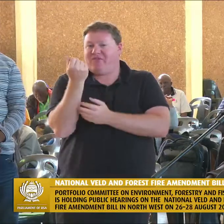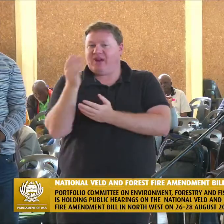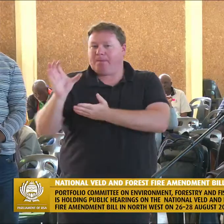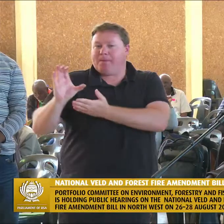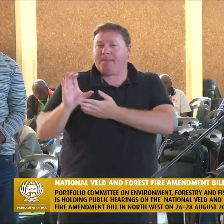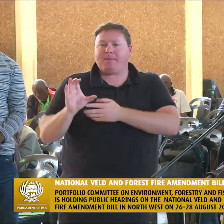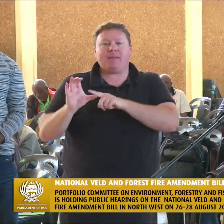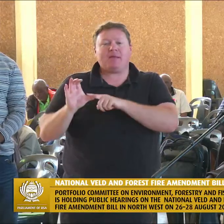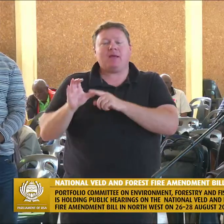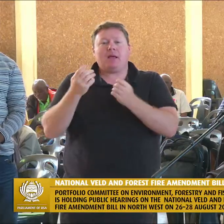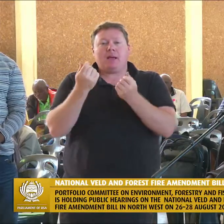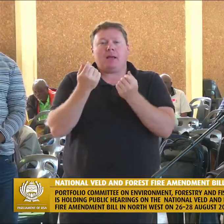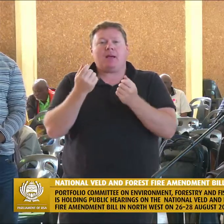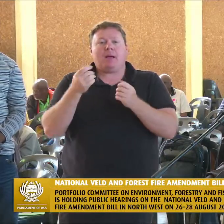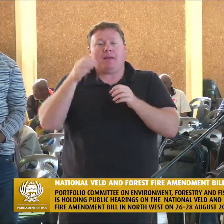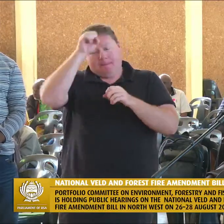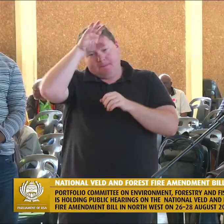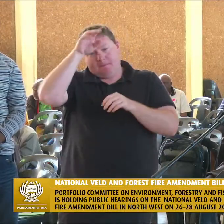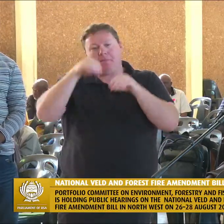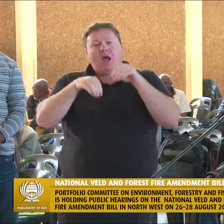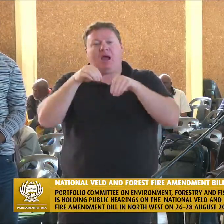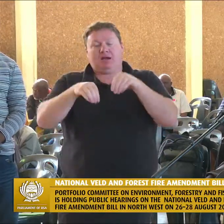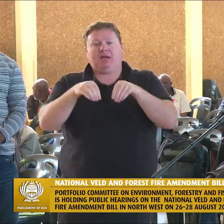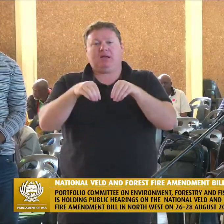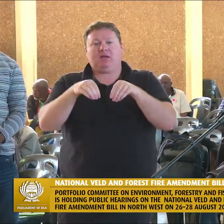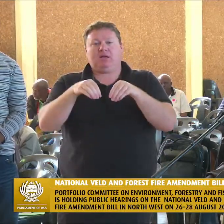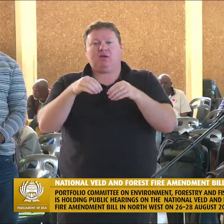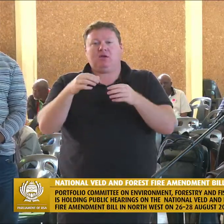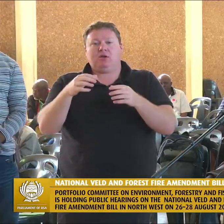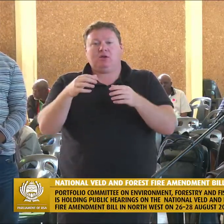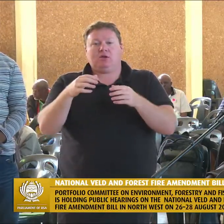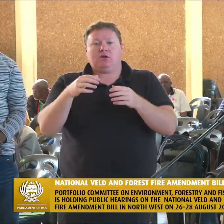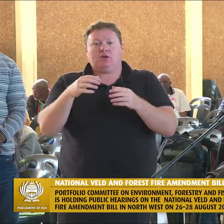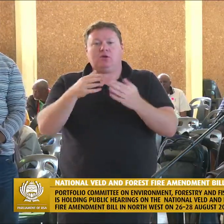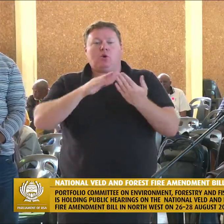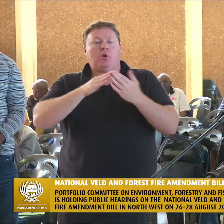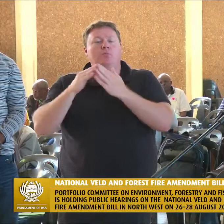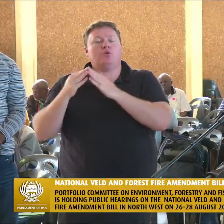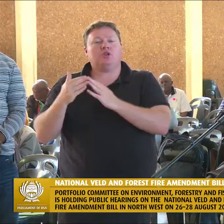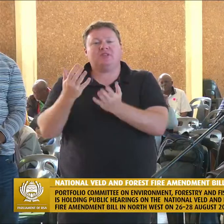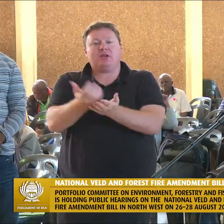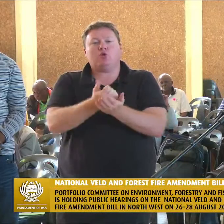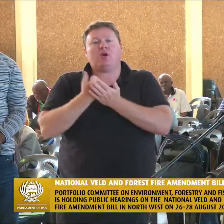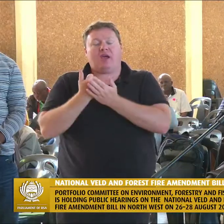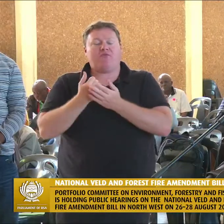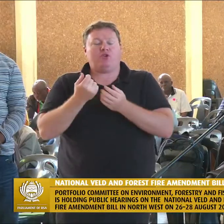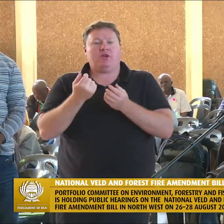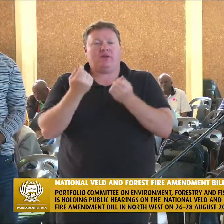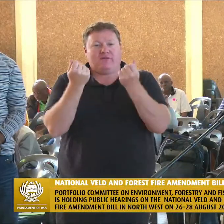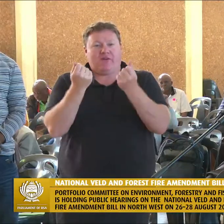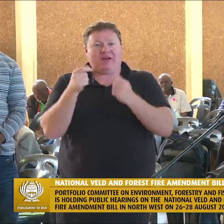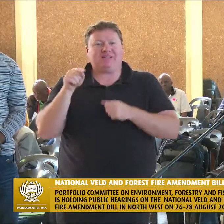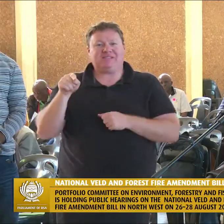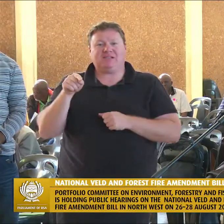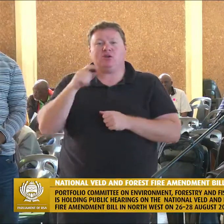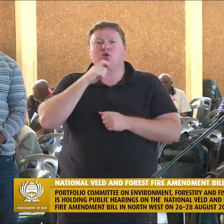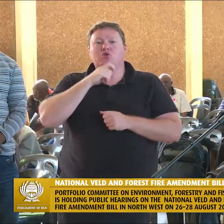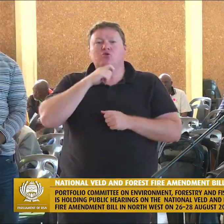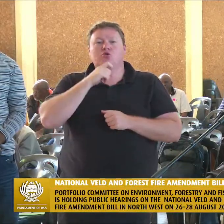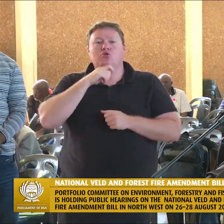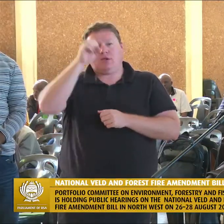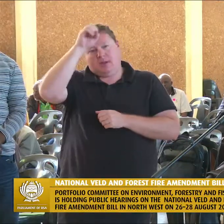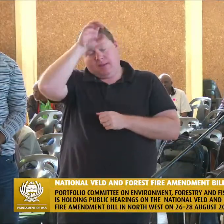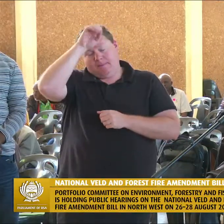lot of the times that mining recovery or mining community recovery fund is stepped into it is only when the mining